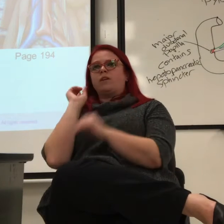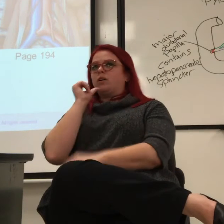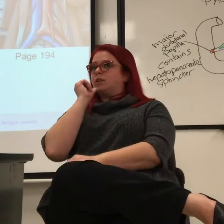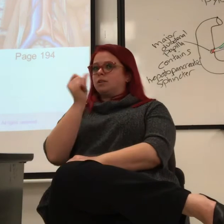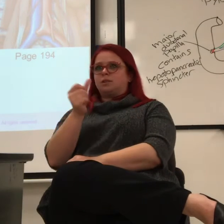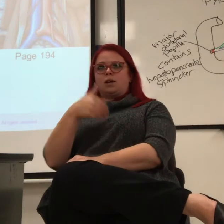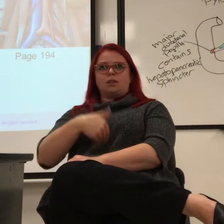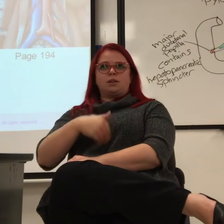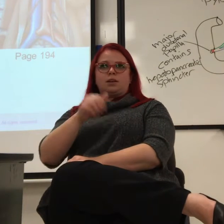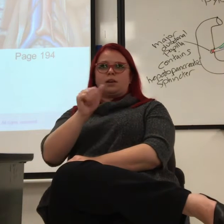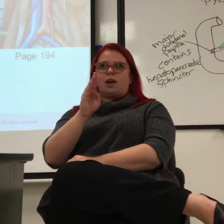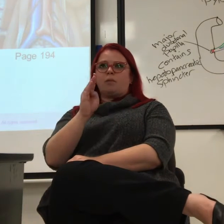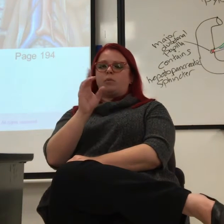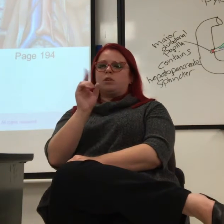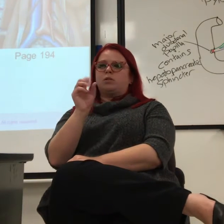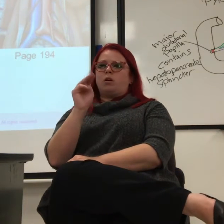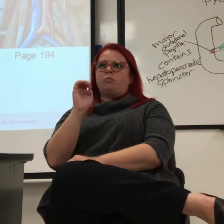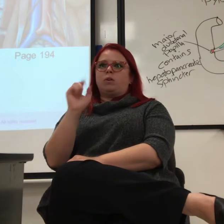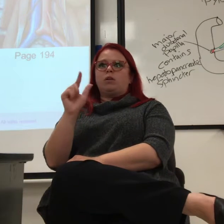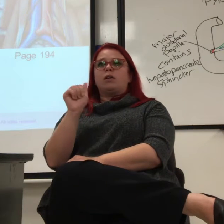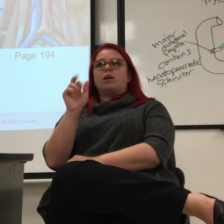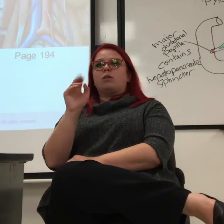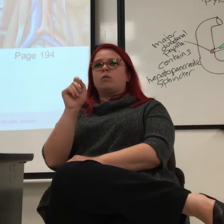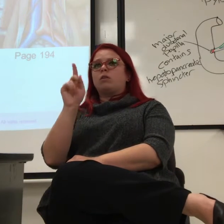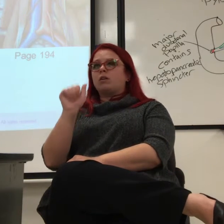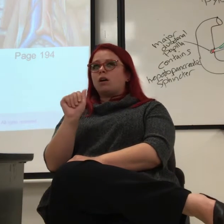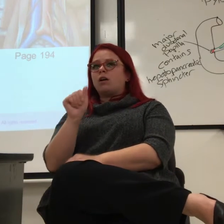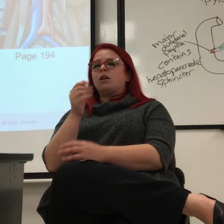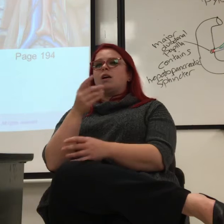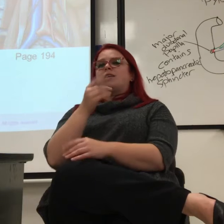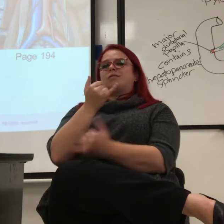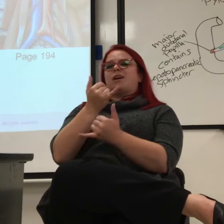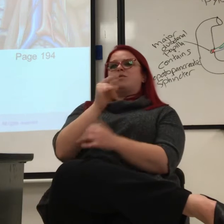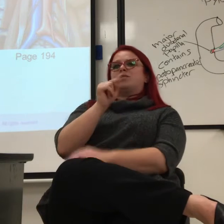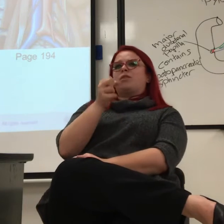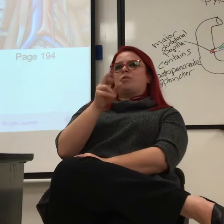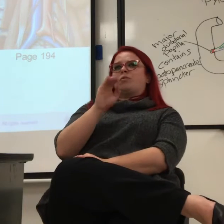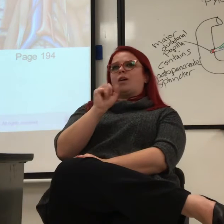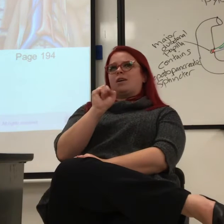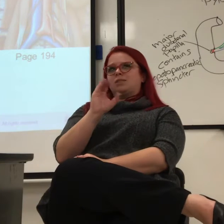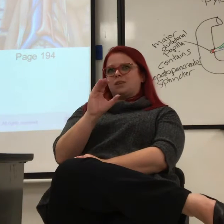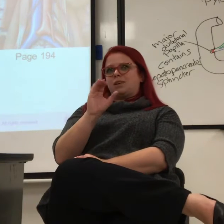it's thoracic aorta. As soon as you go through the aortic hiatus and pop through there,